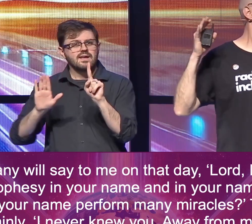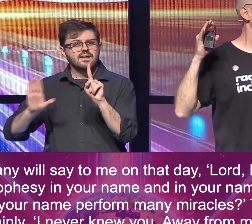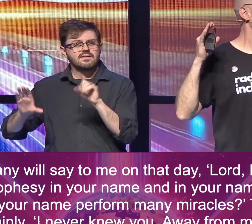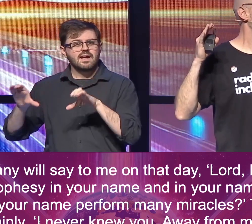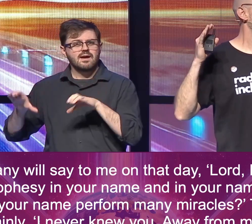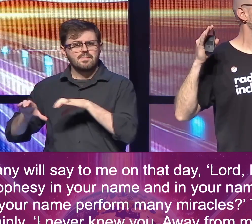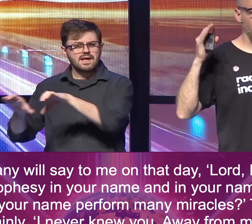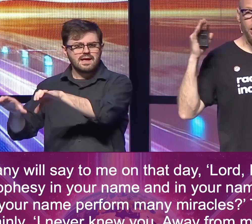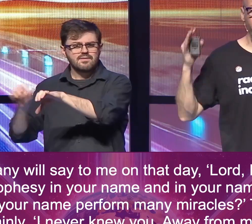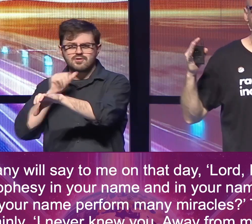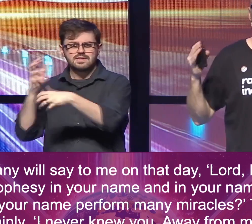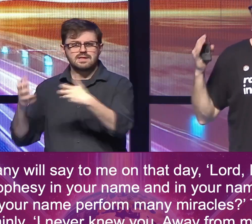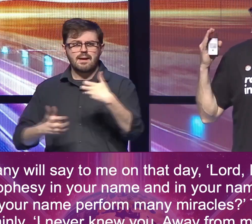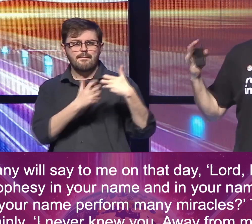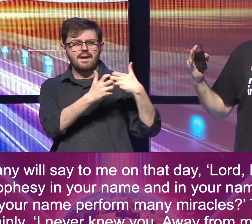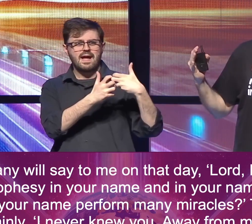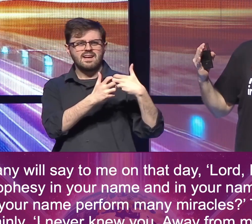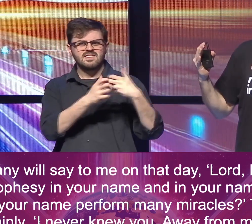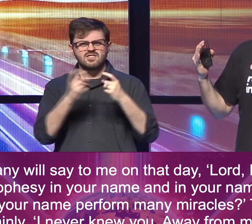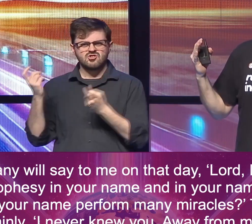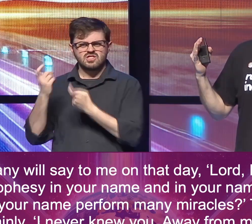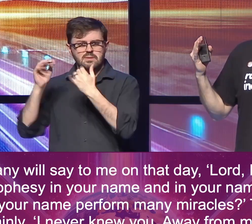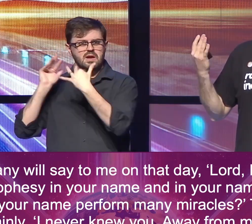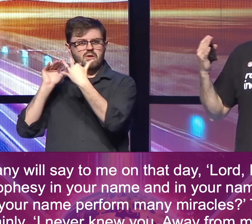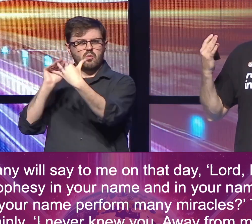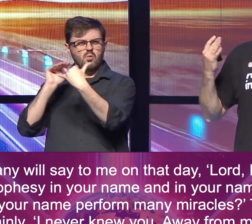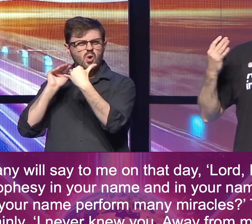what? Celebrating war?